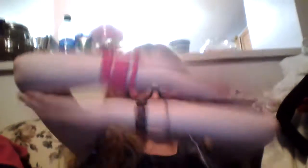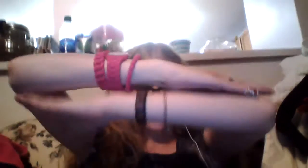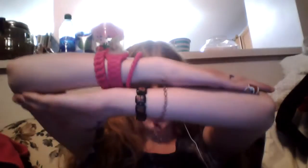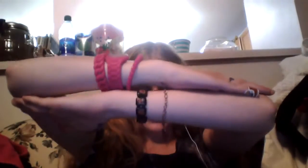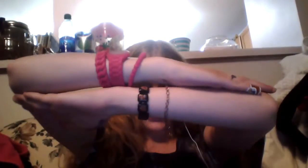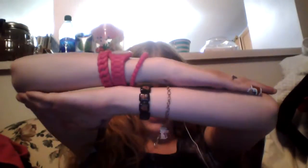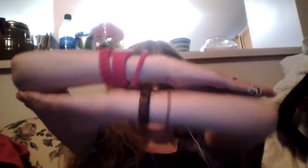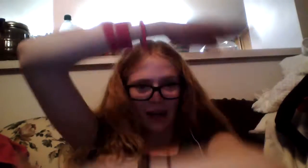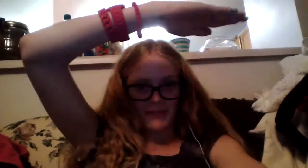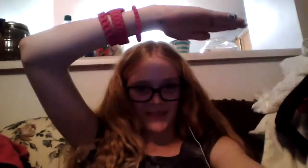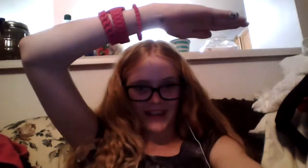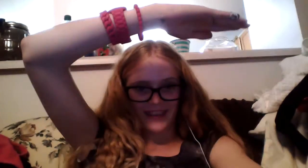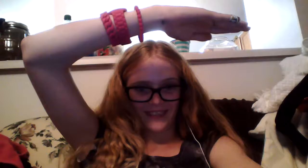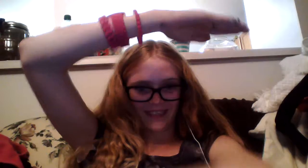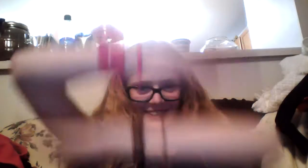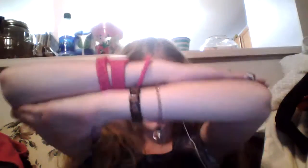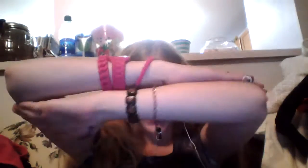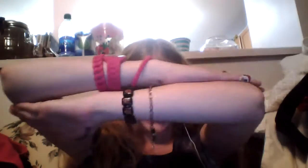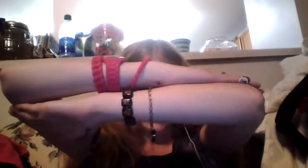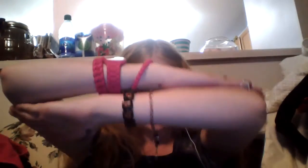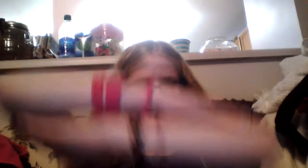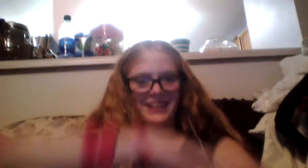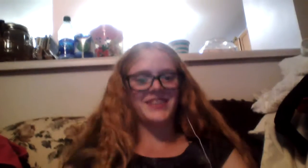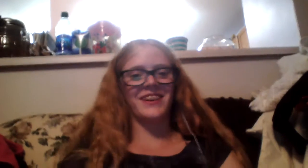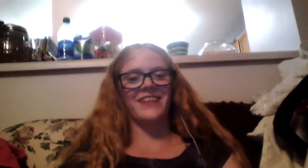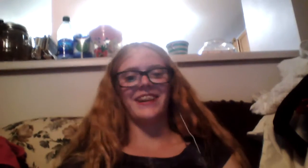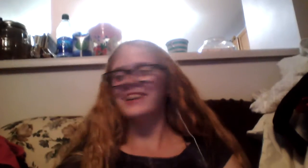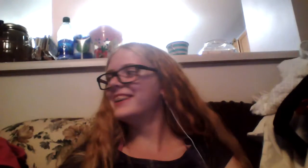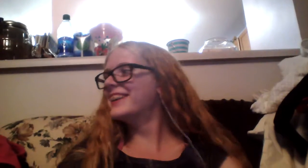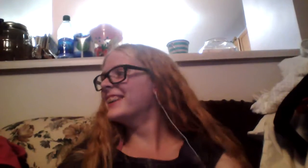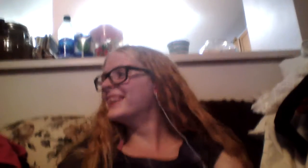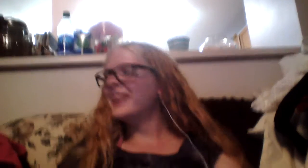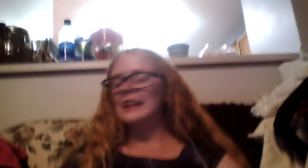Close them though. Open them though. Close them though. So weird.